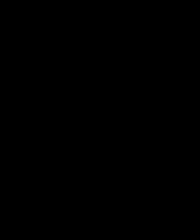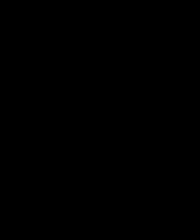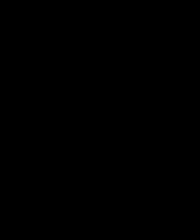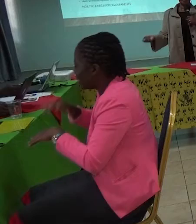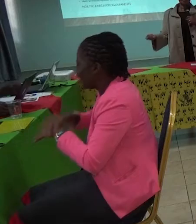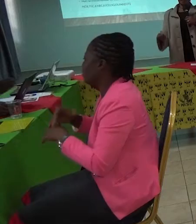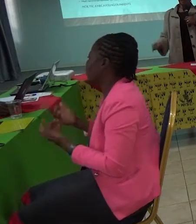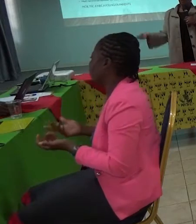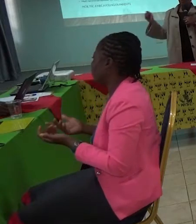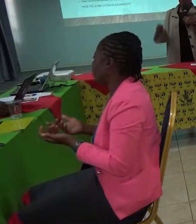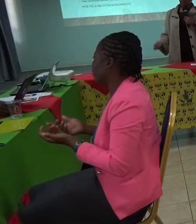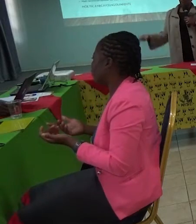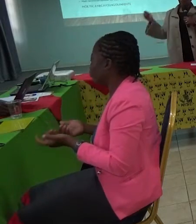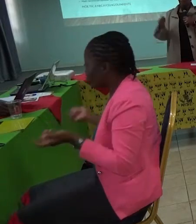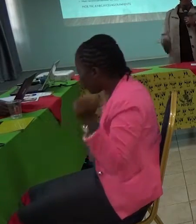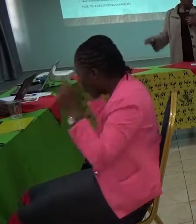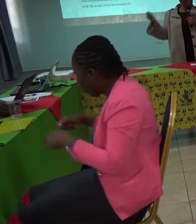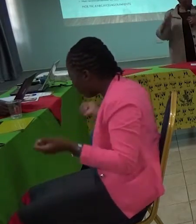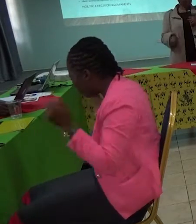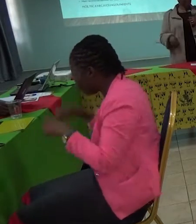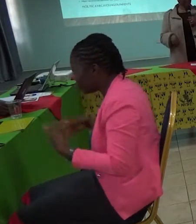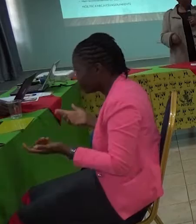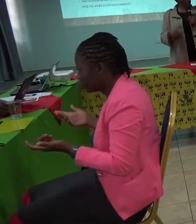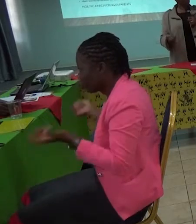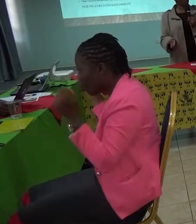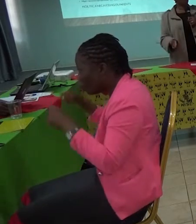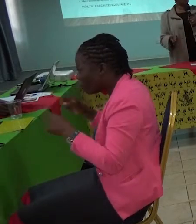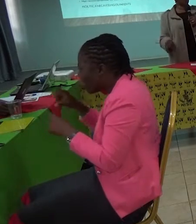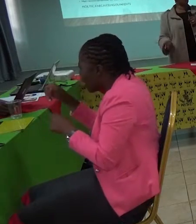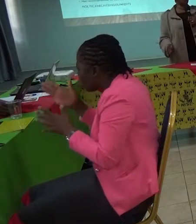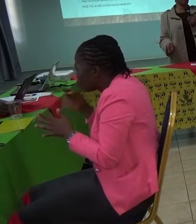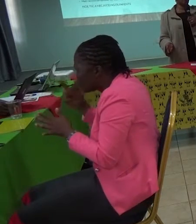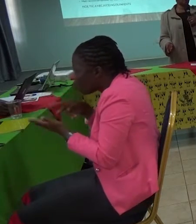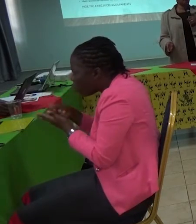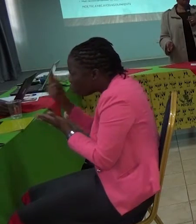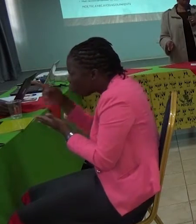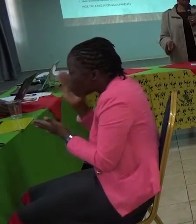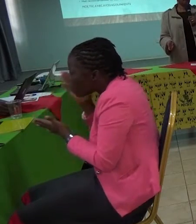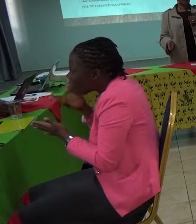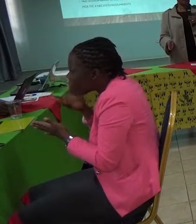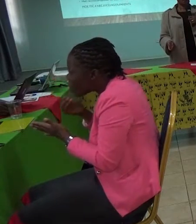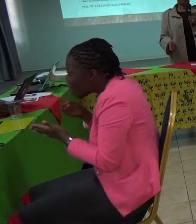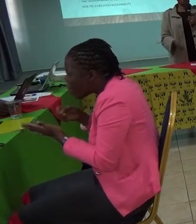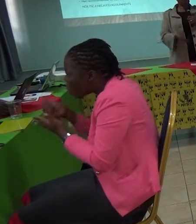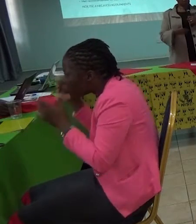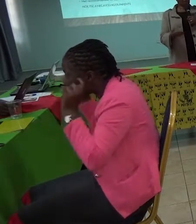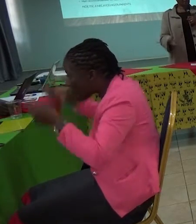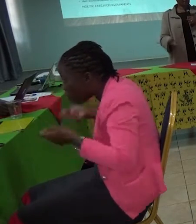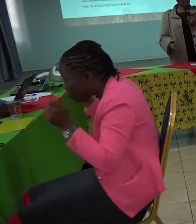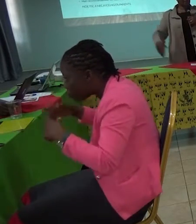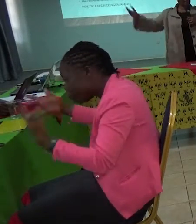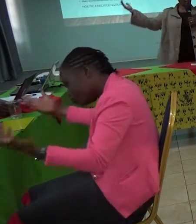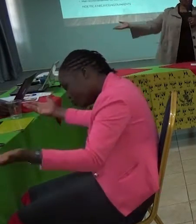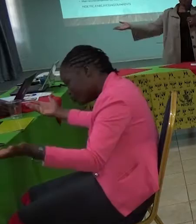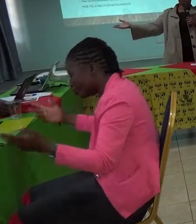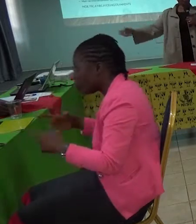what you skipping rope. Madam Director, did anybody buy you a skipping rope? Tulikuwa tunaenda